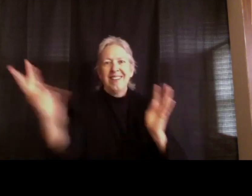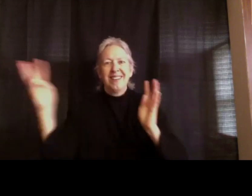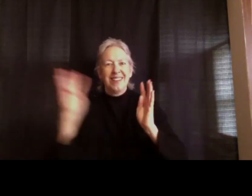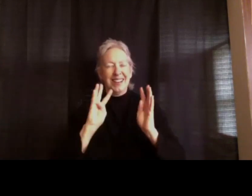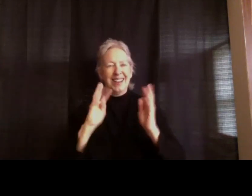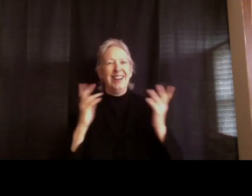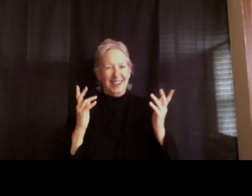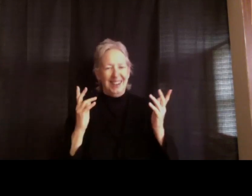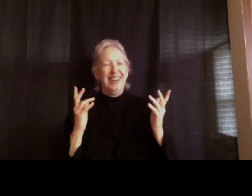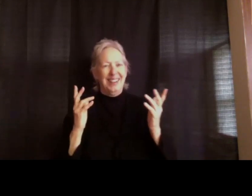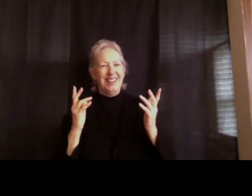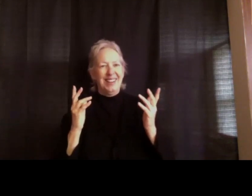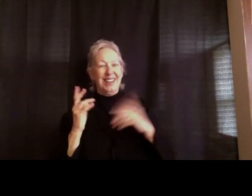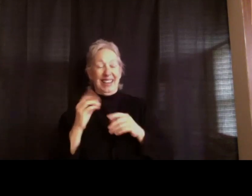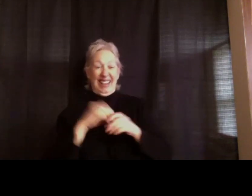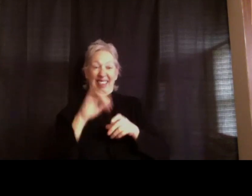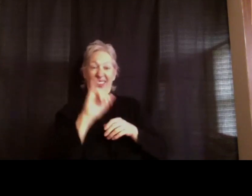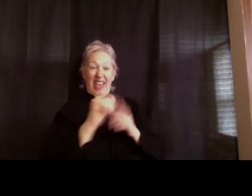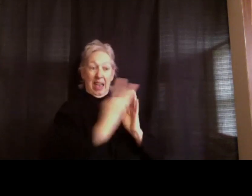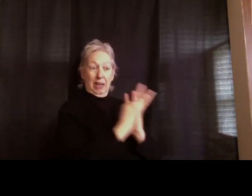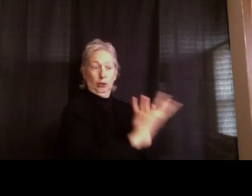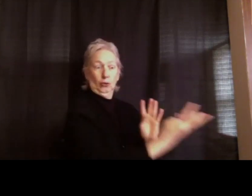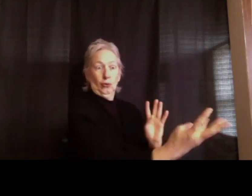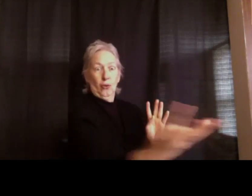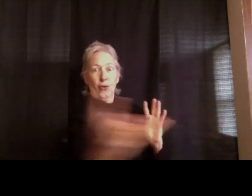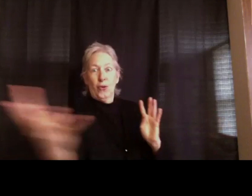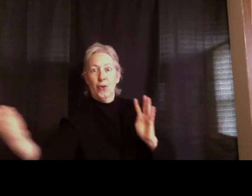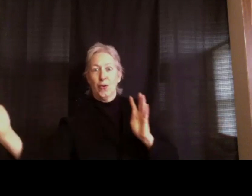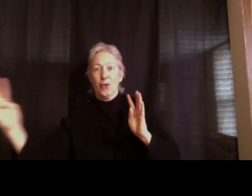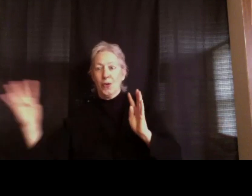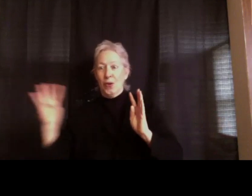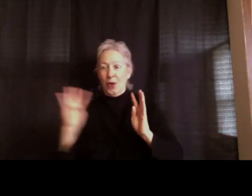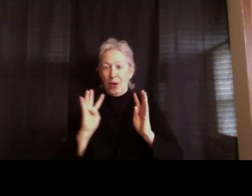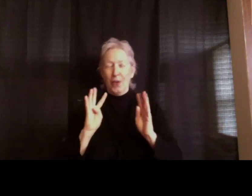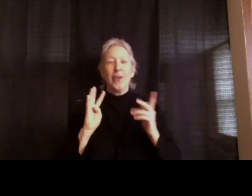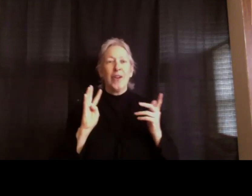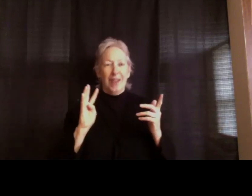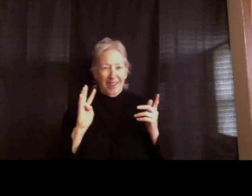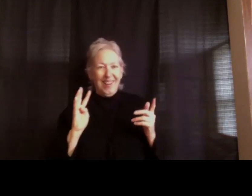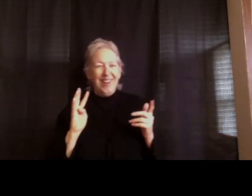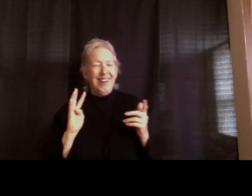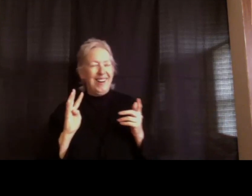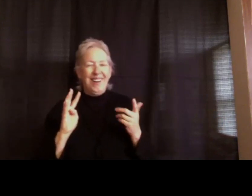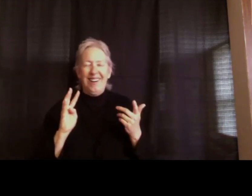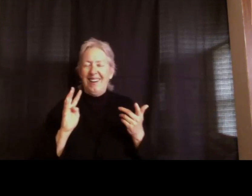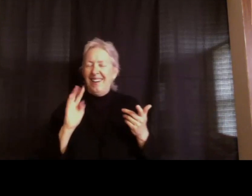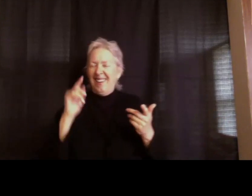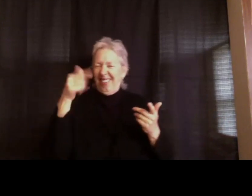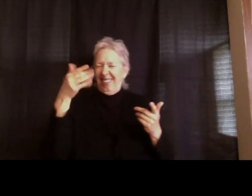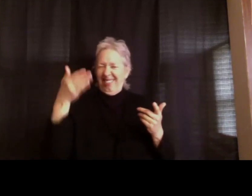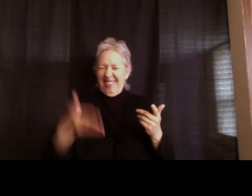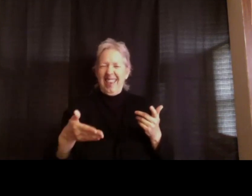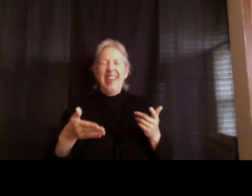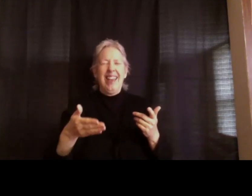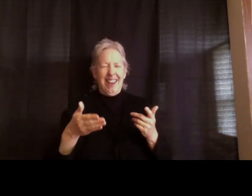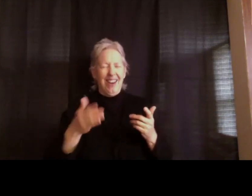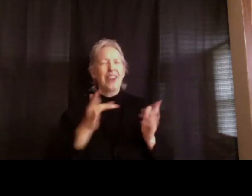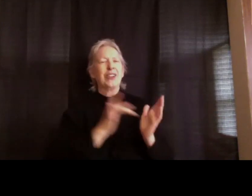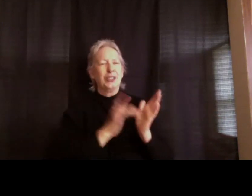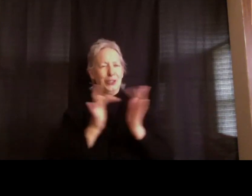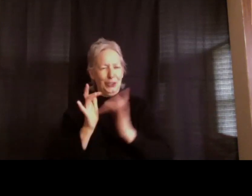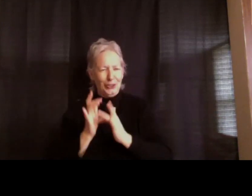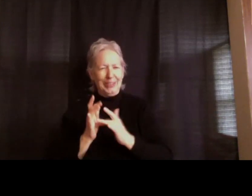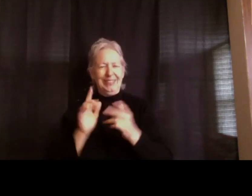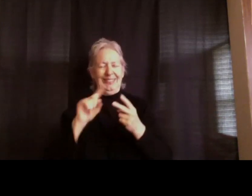there in this circle, forever and always in this circle, stand Jesus and the